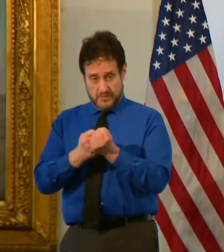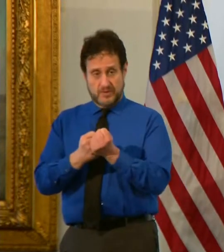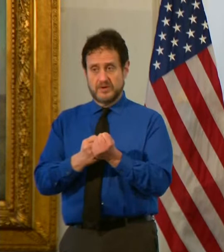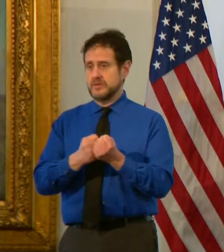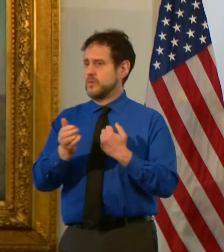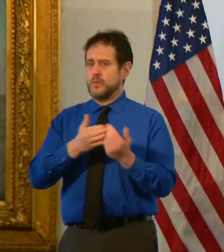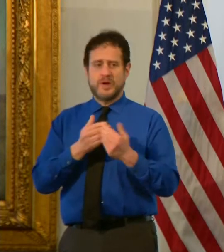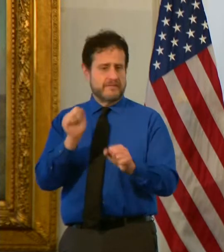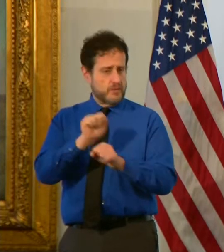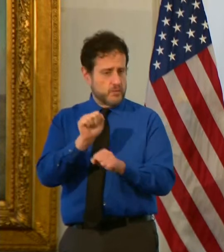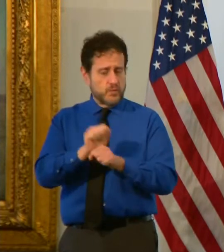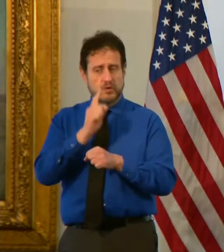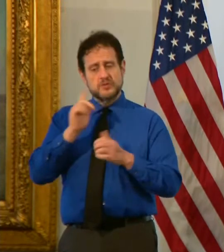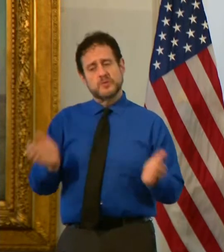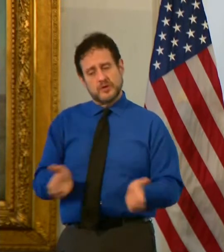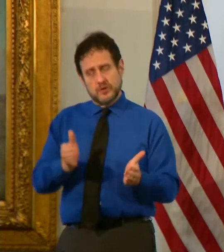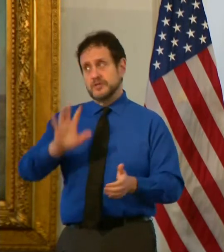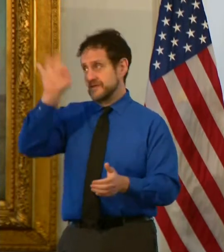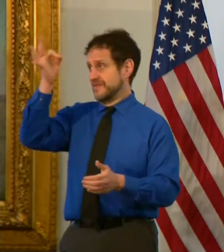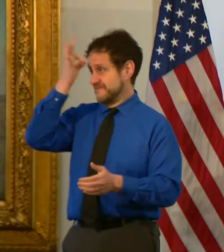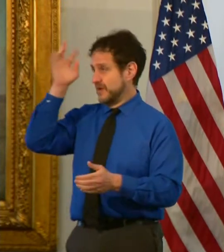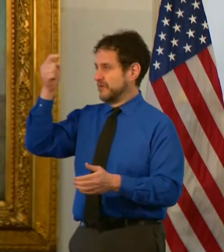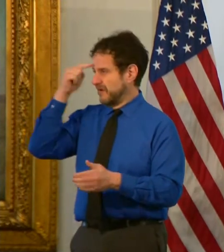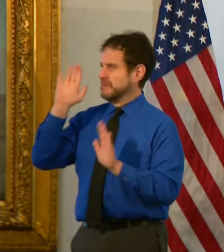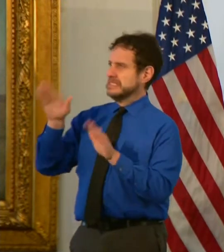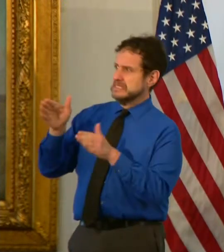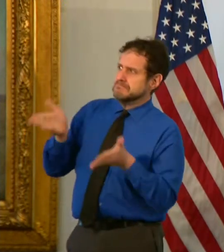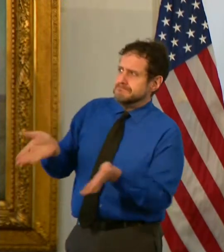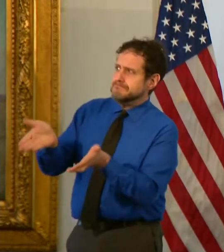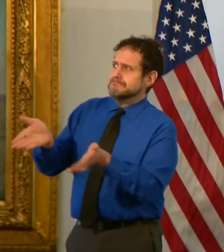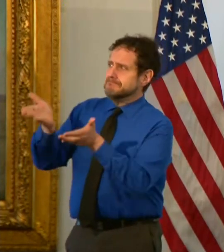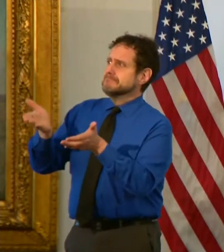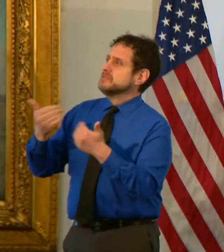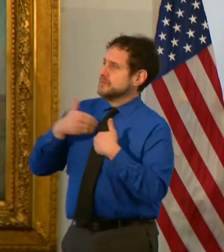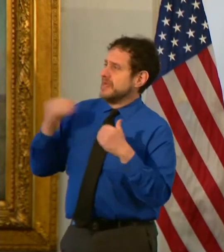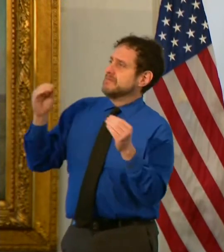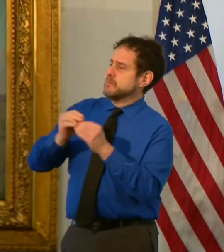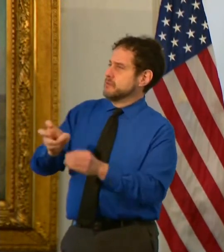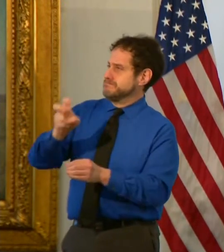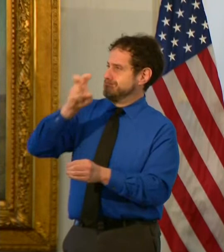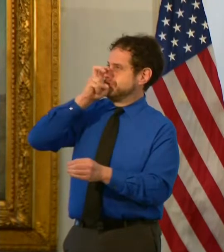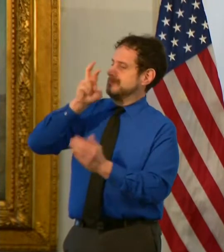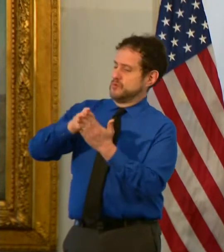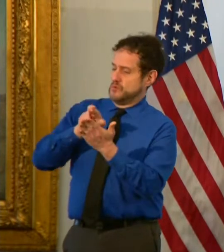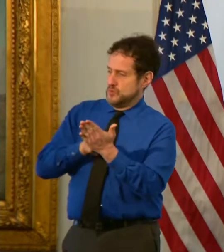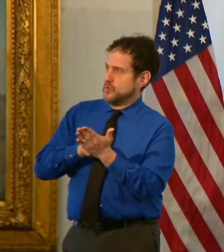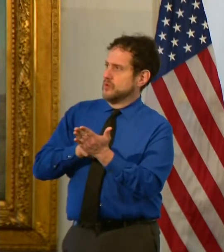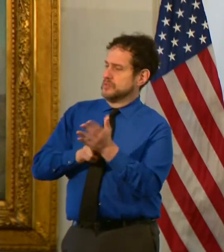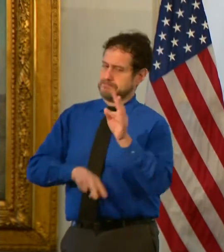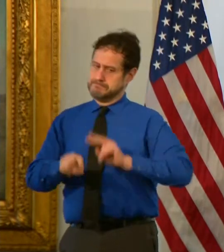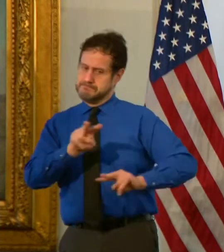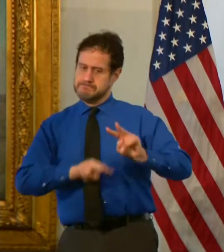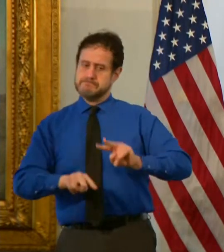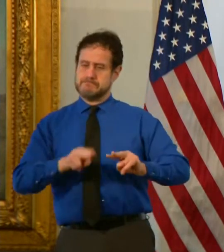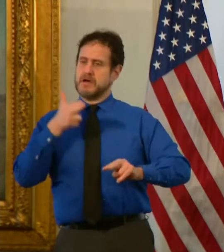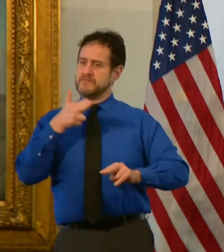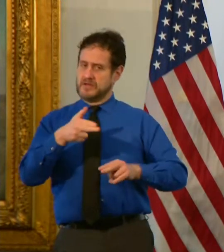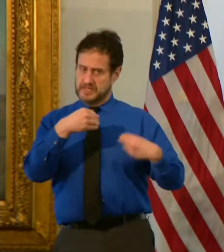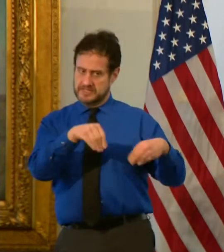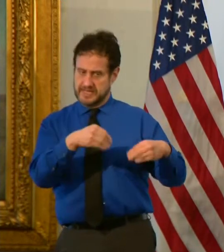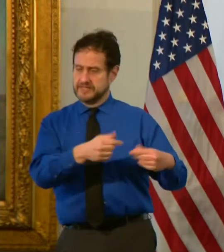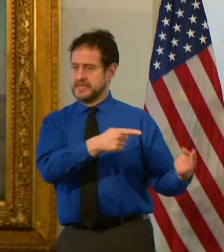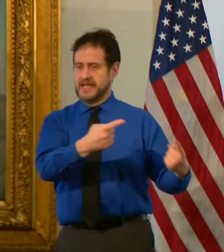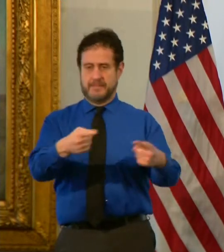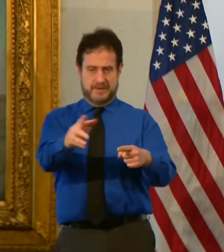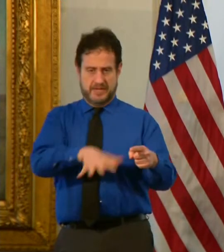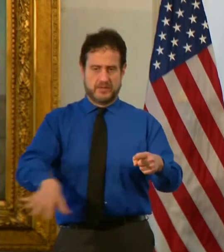had in pushing for the federal government to have increased oversight of these gun sales that are